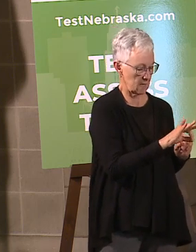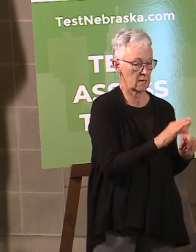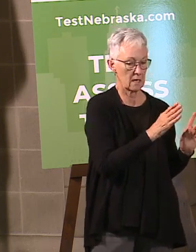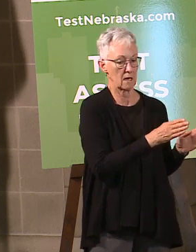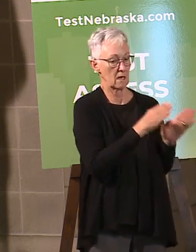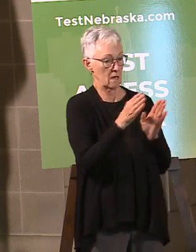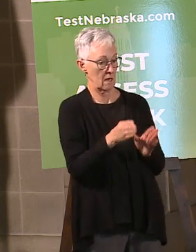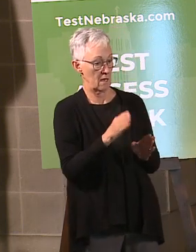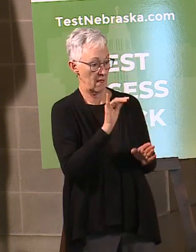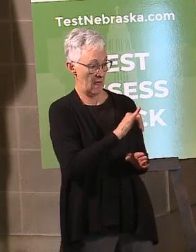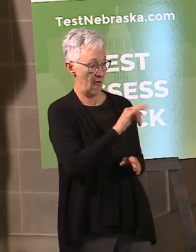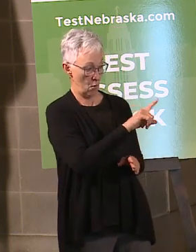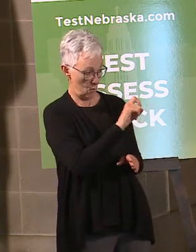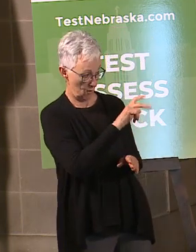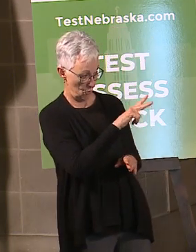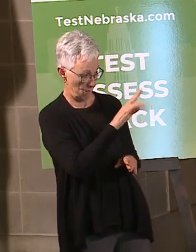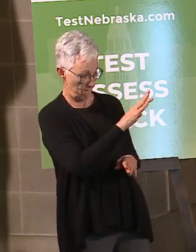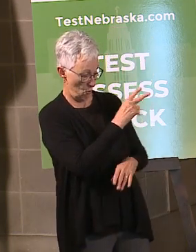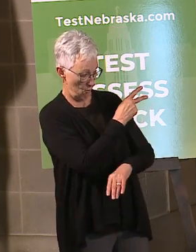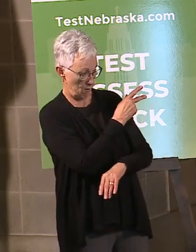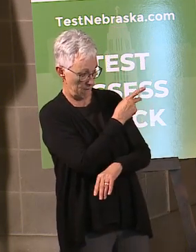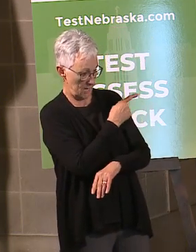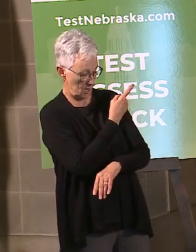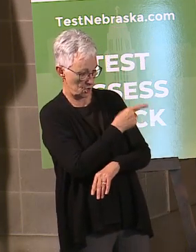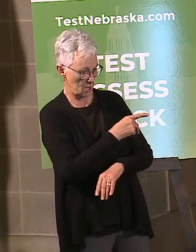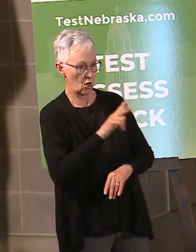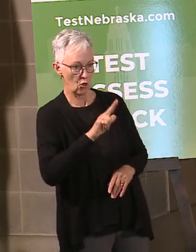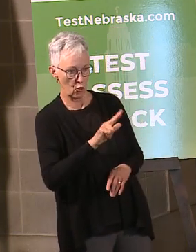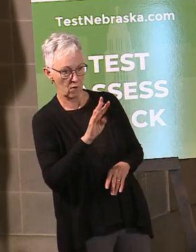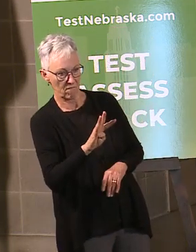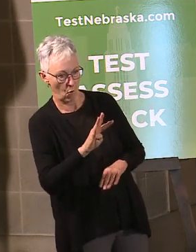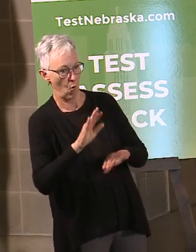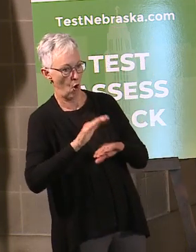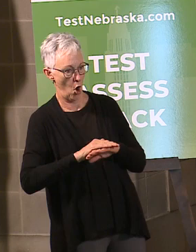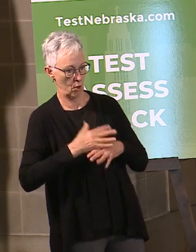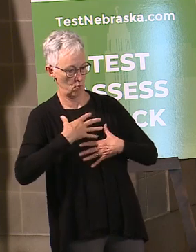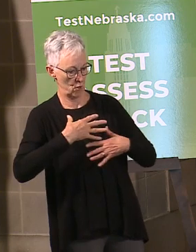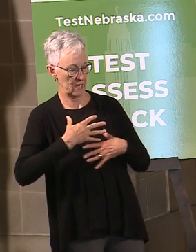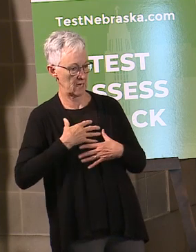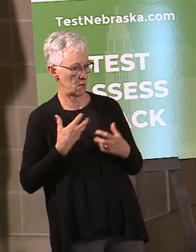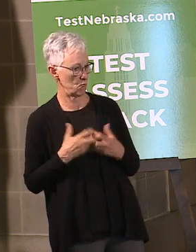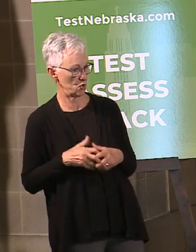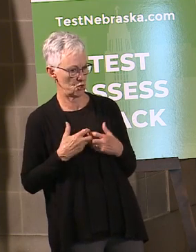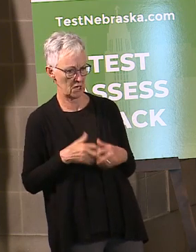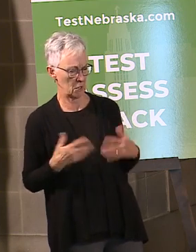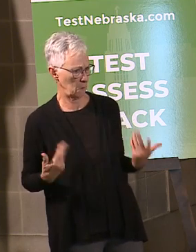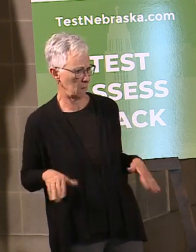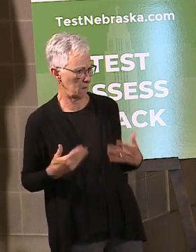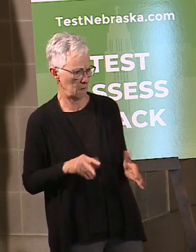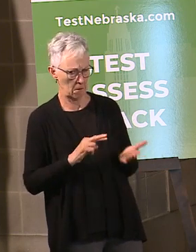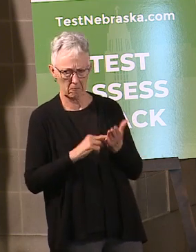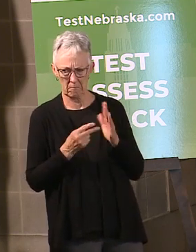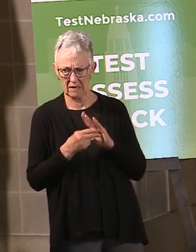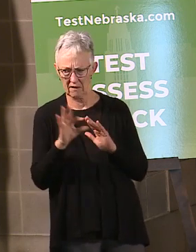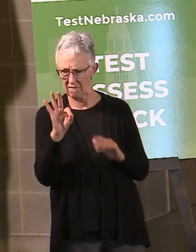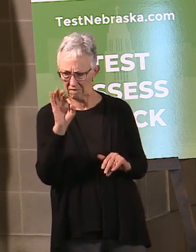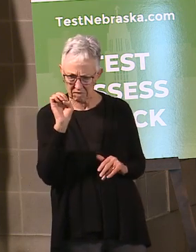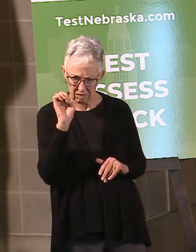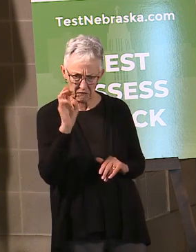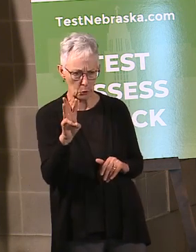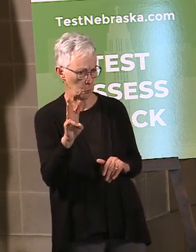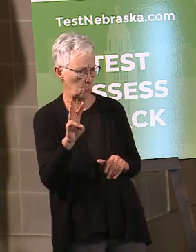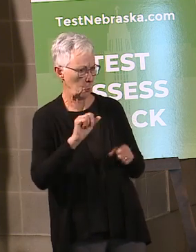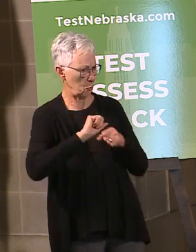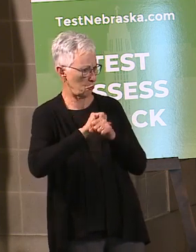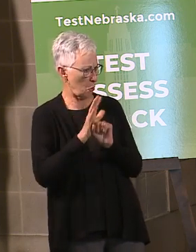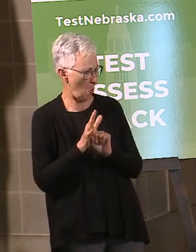those 134 patients are on ventilators. So again, very few of the COVID patients are